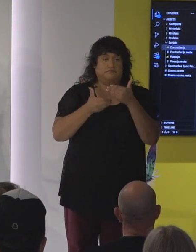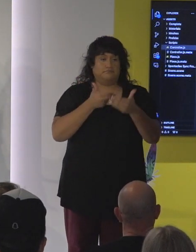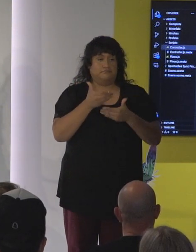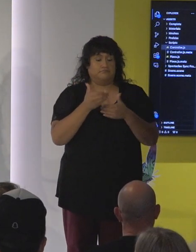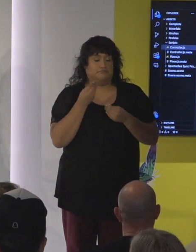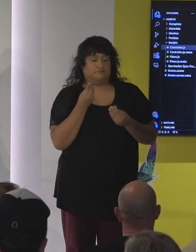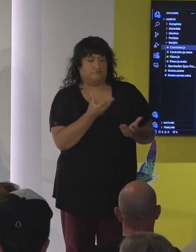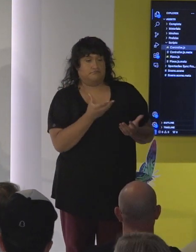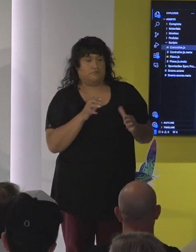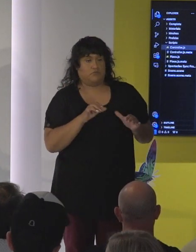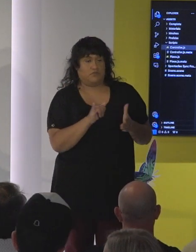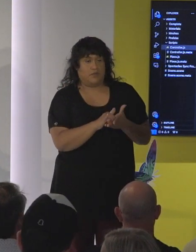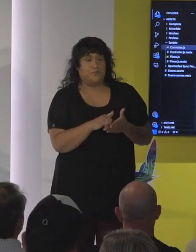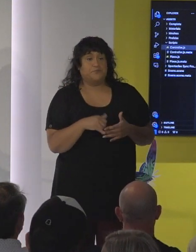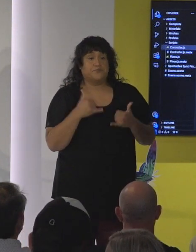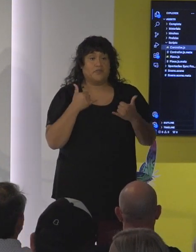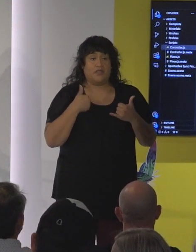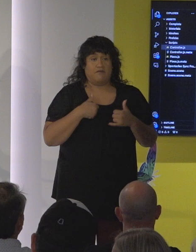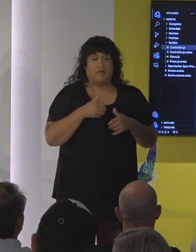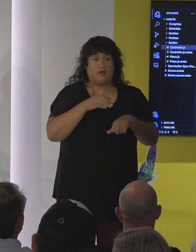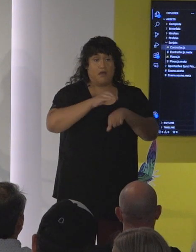callback function here that's on ready.